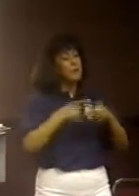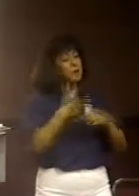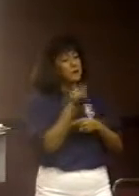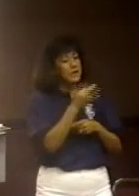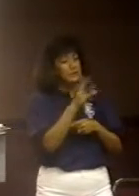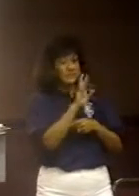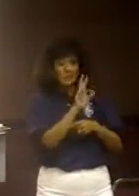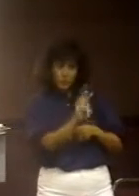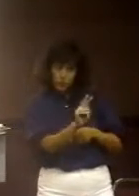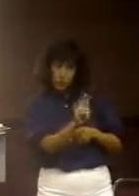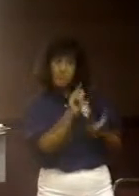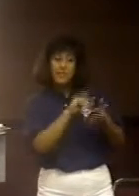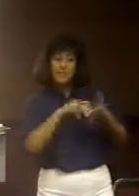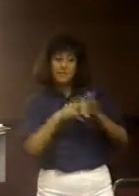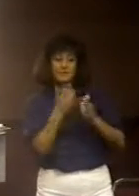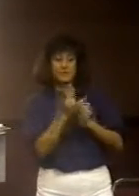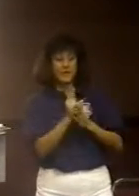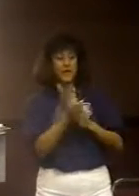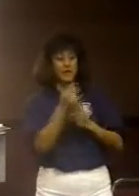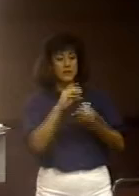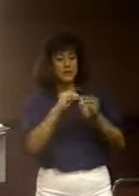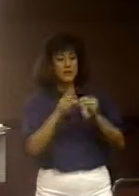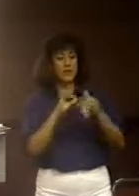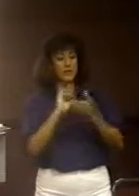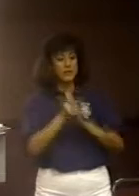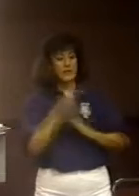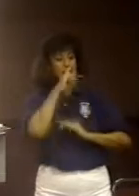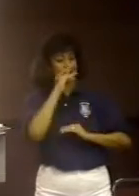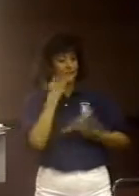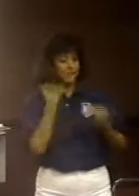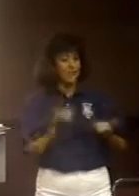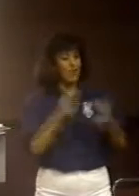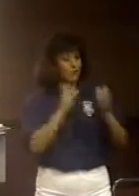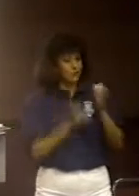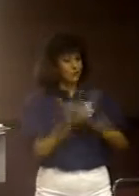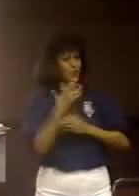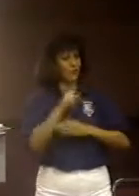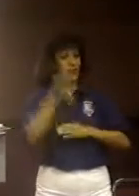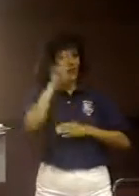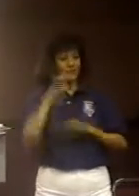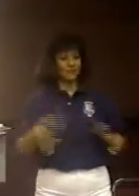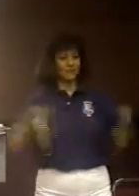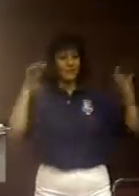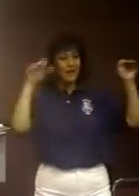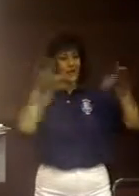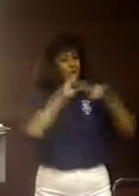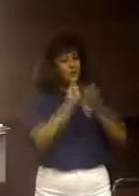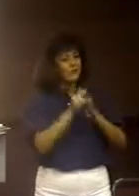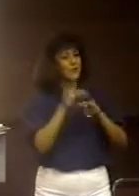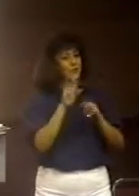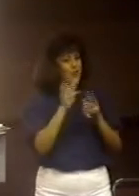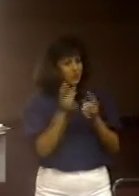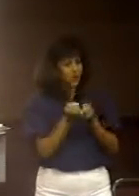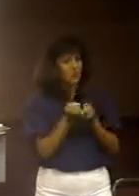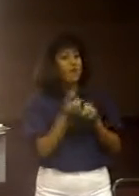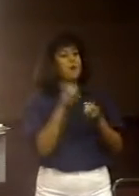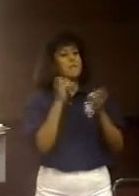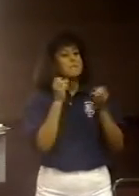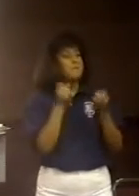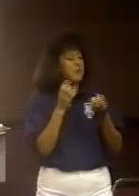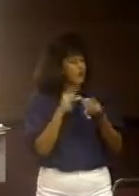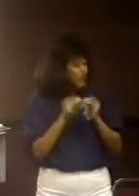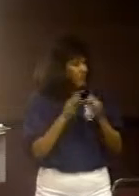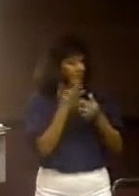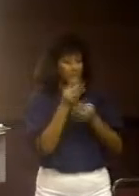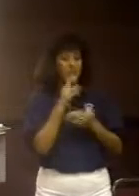1972. That means that a number of these kids have now grown up. We've been told even at this workshop that a number of them are